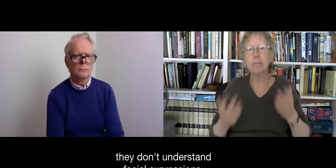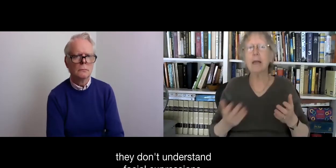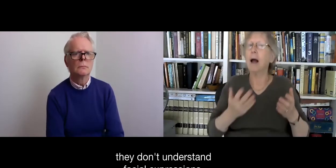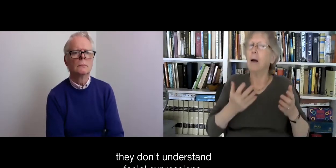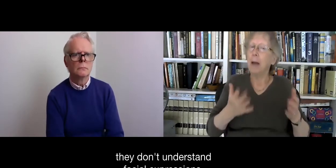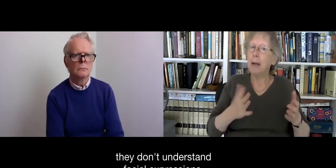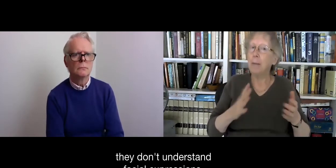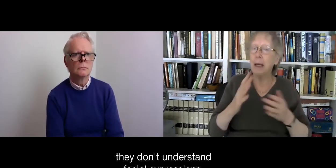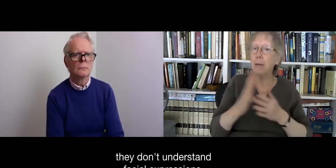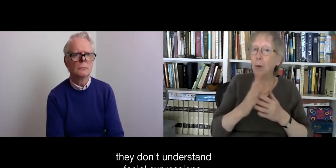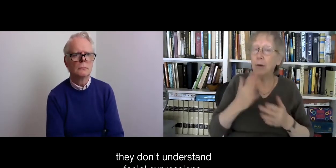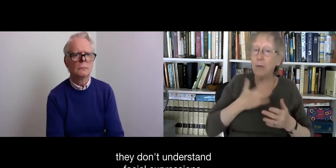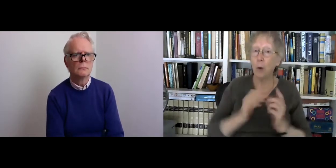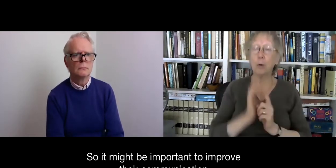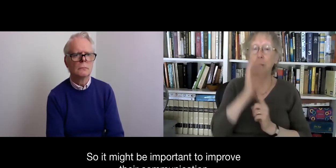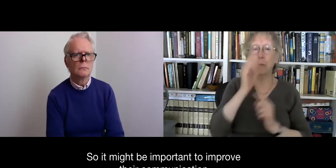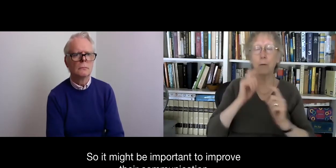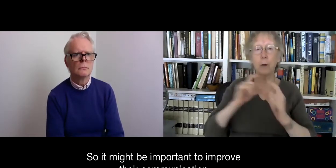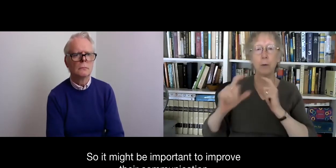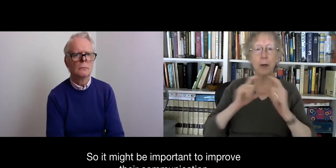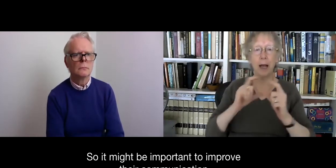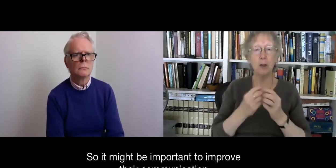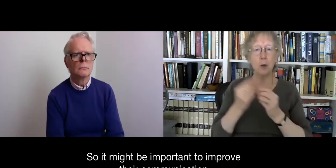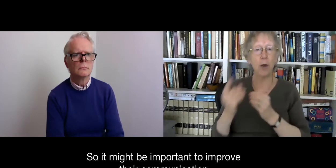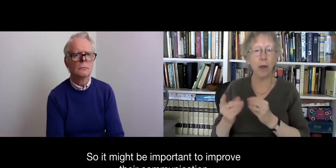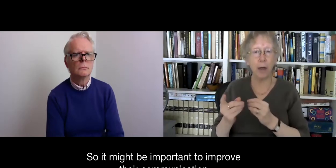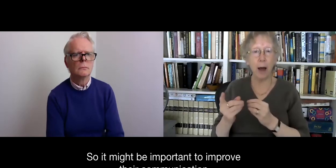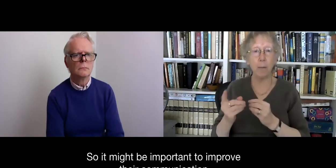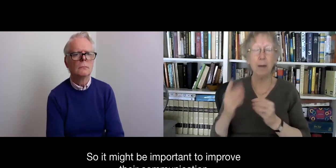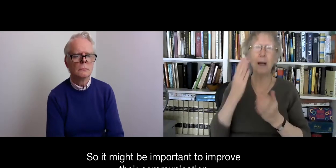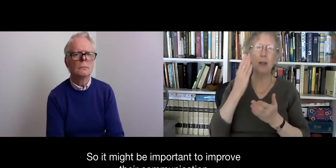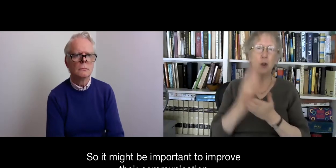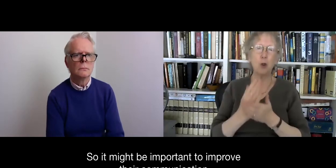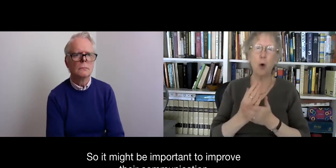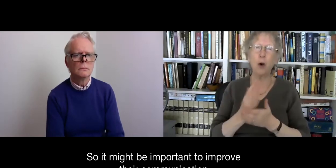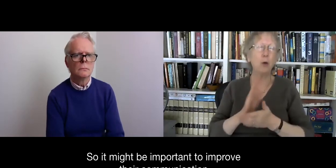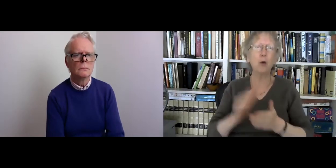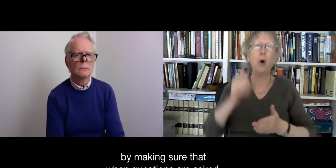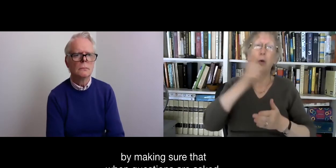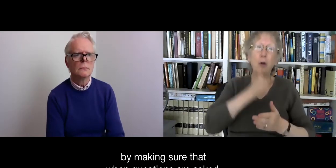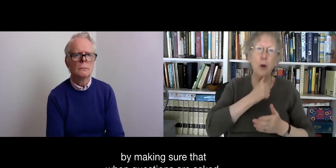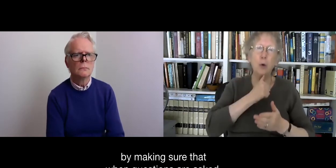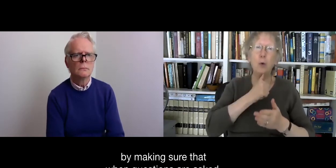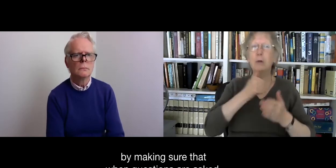facial expressions. So it might be important to improve their communication by making